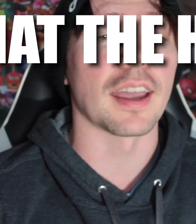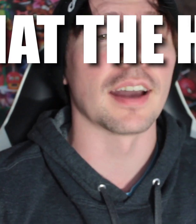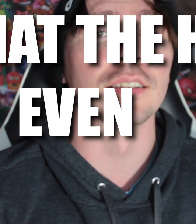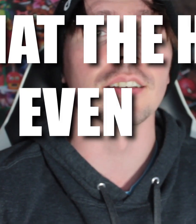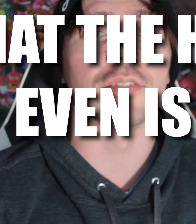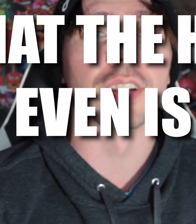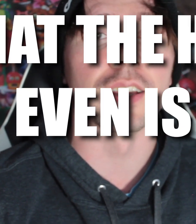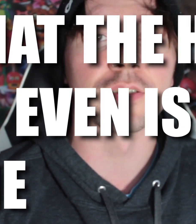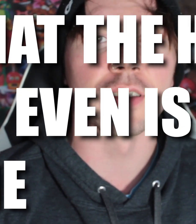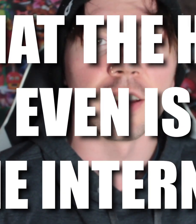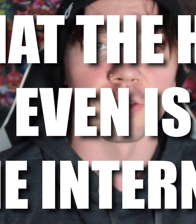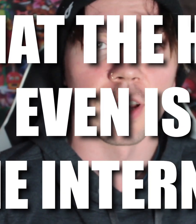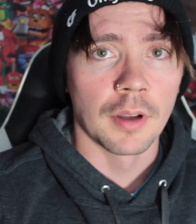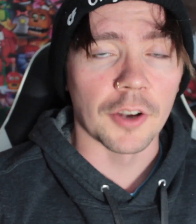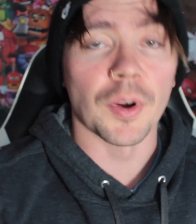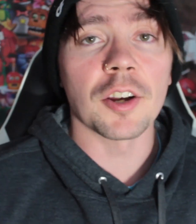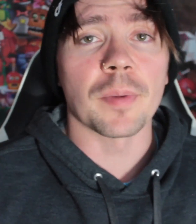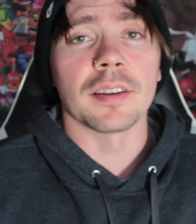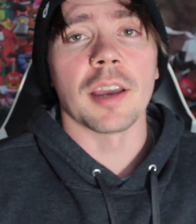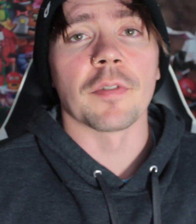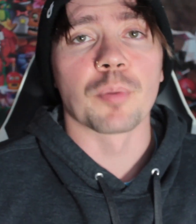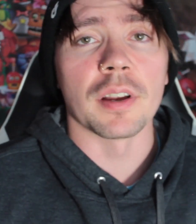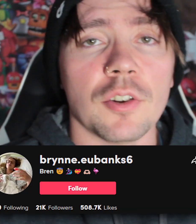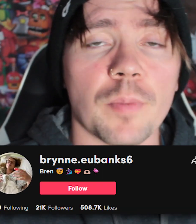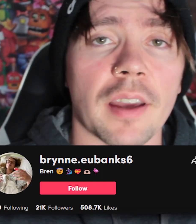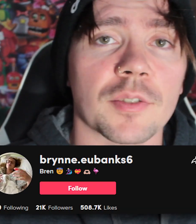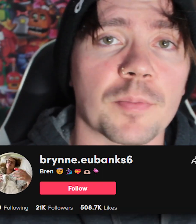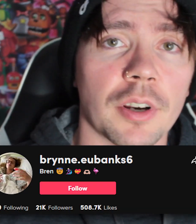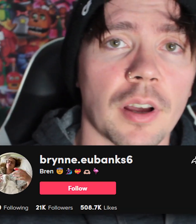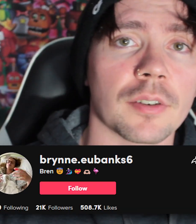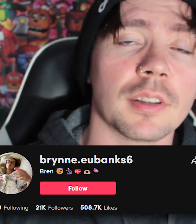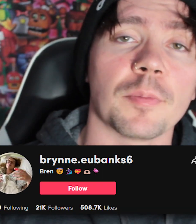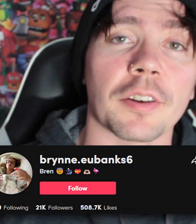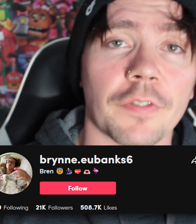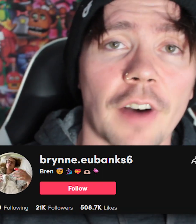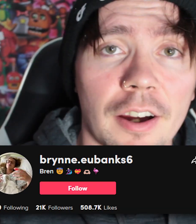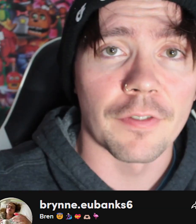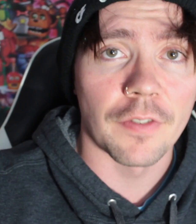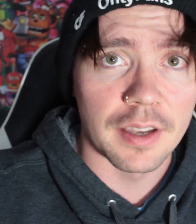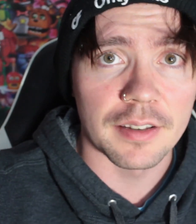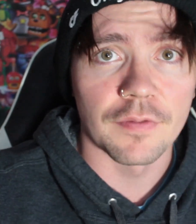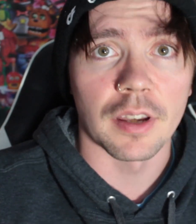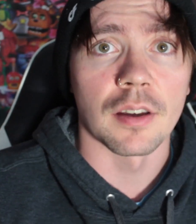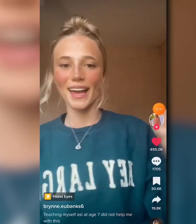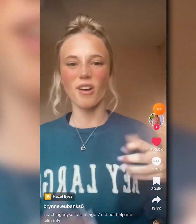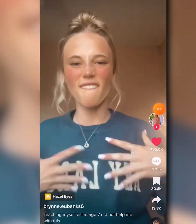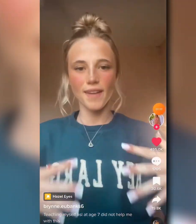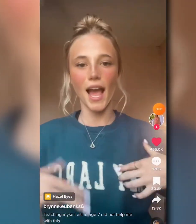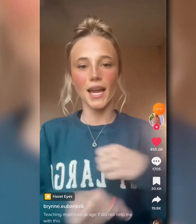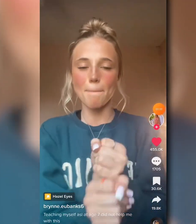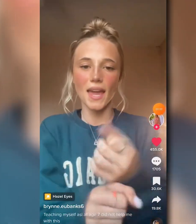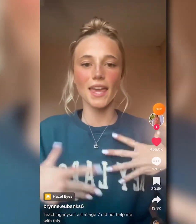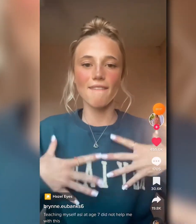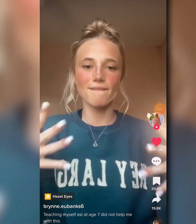what the hell even is the internet? A creator by the name of Brynn Eubanks was put under a little bit of fire for this video.